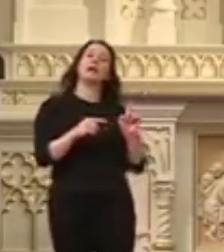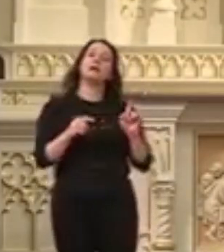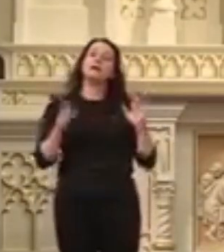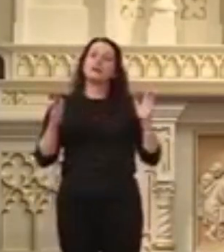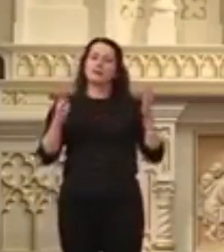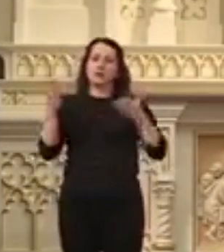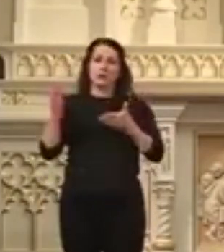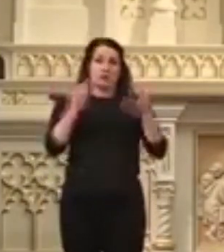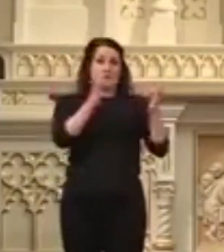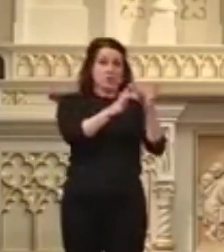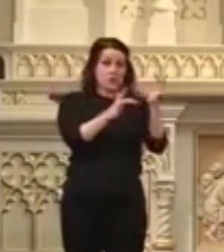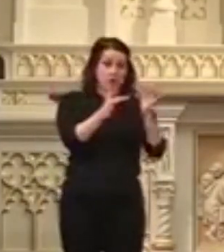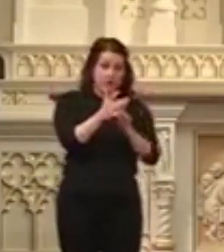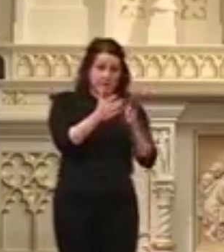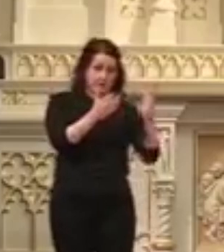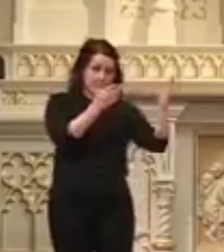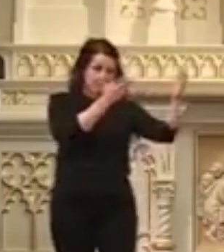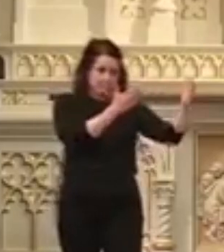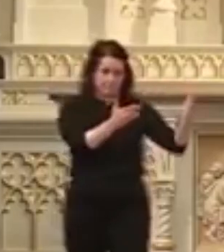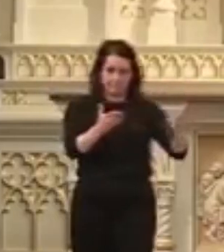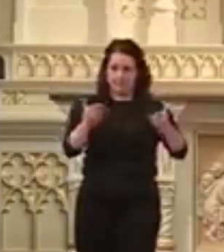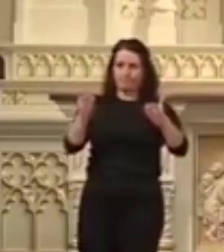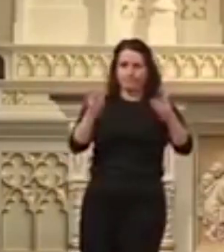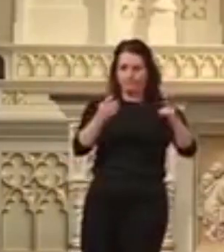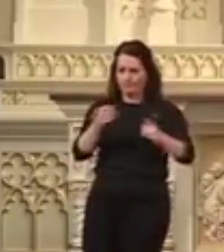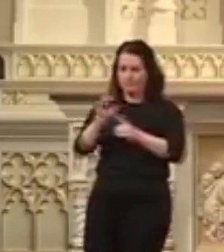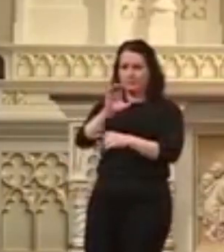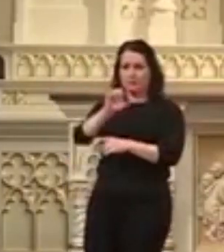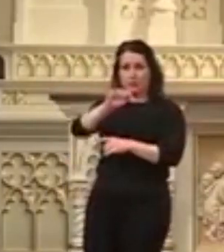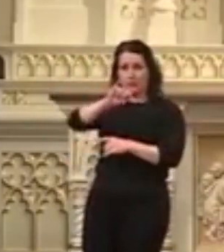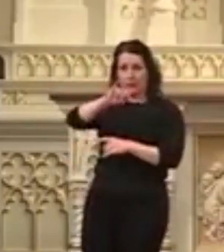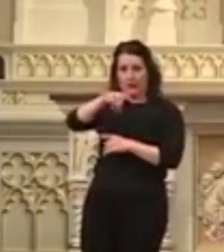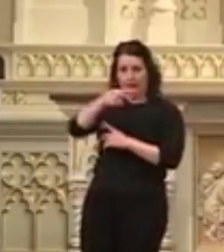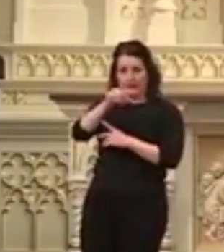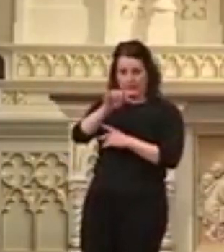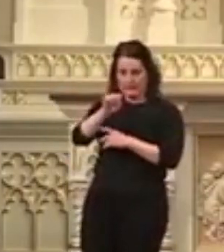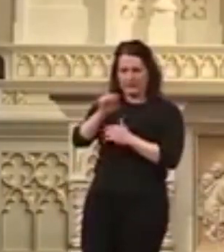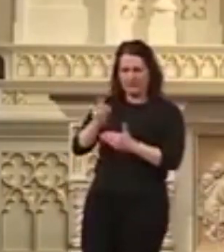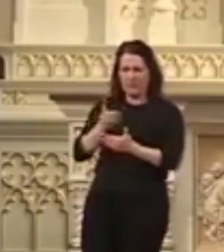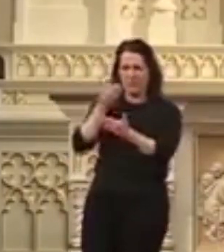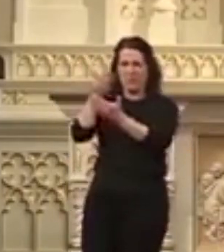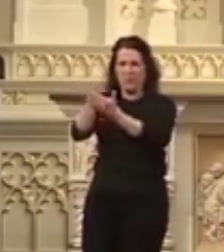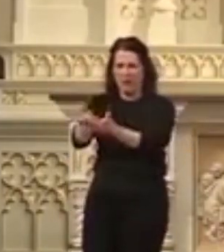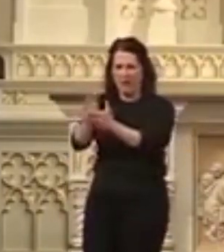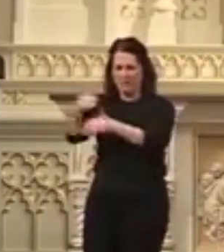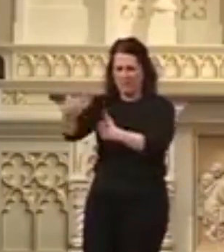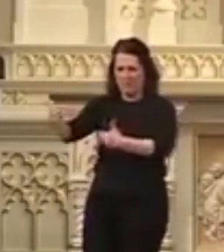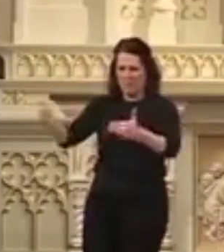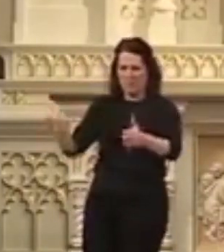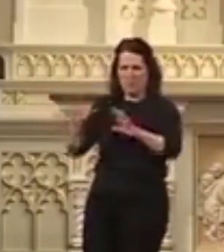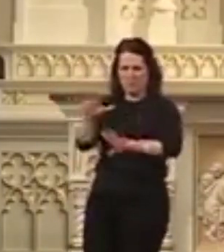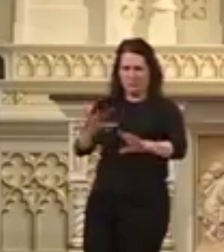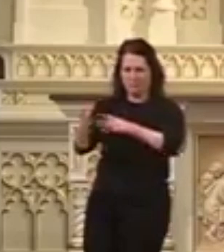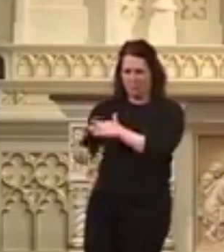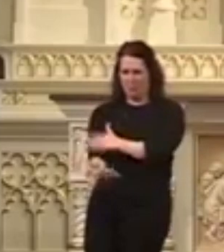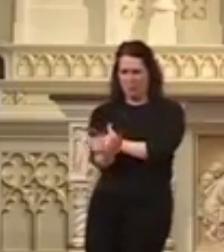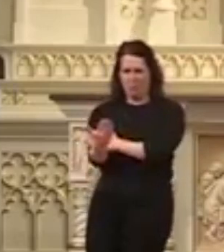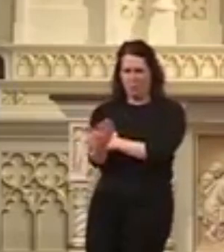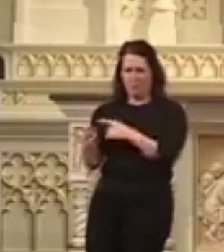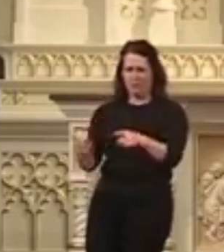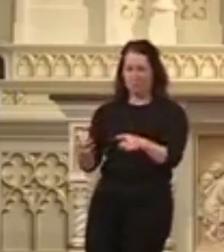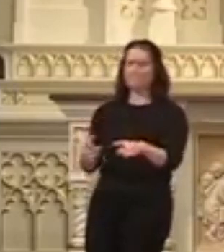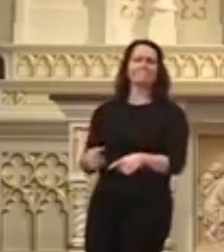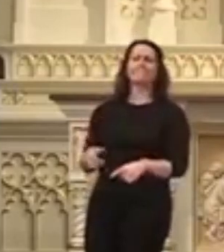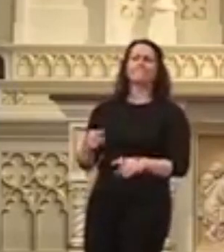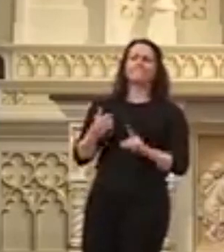Jesus from Caiaphas to the praetorium. It was morning. And they themselves did not enter